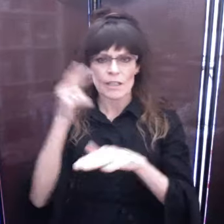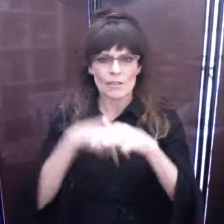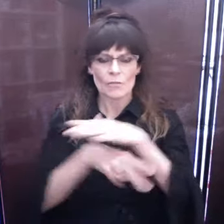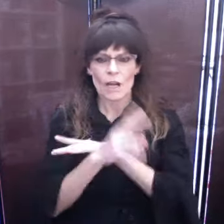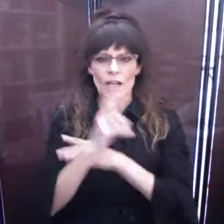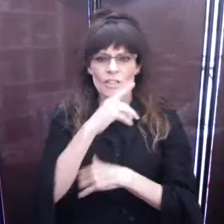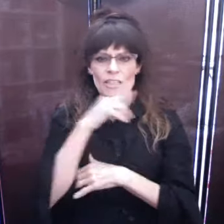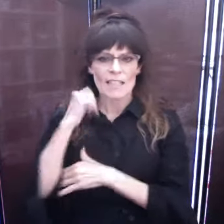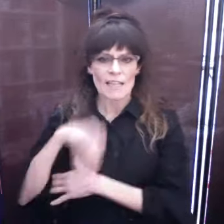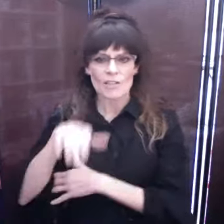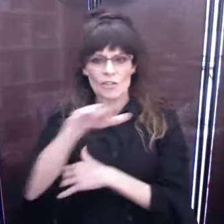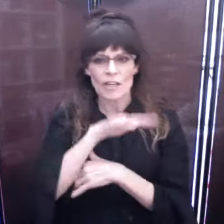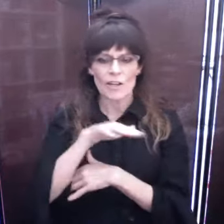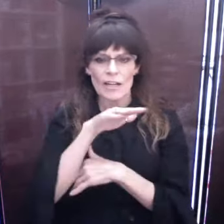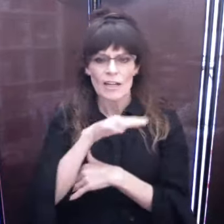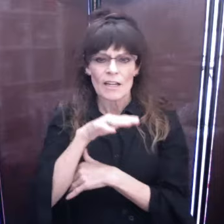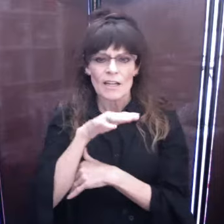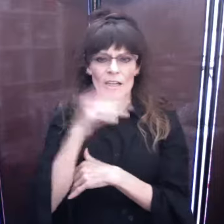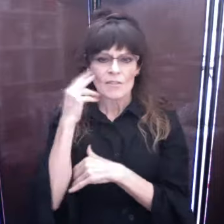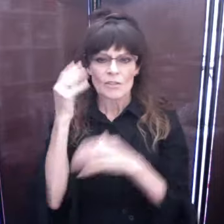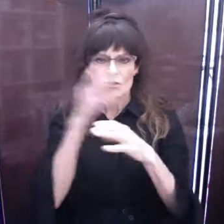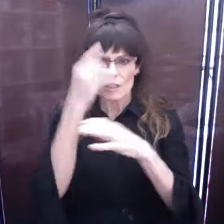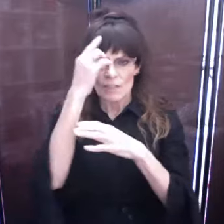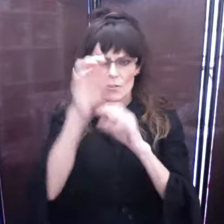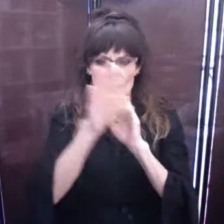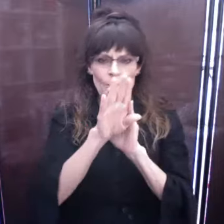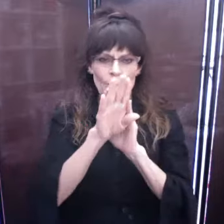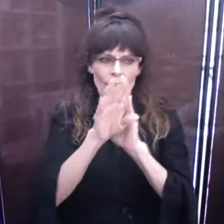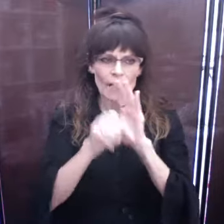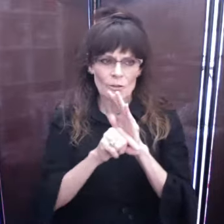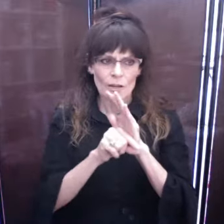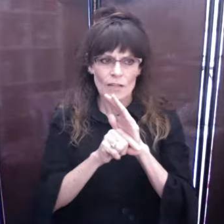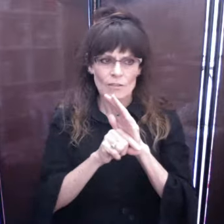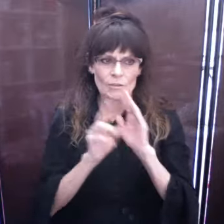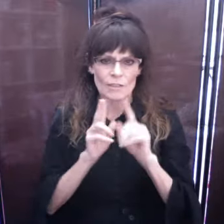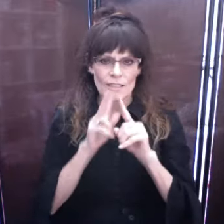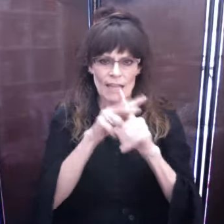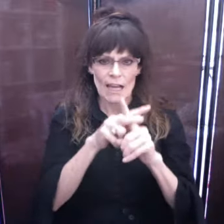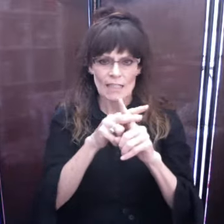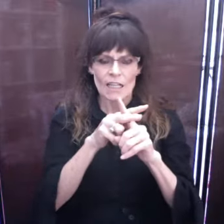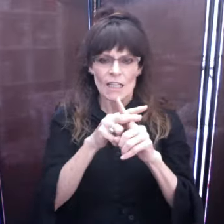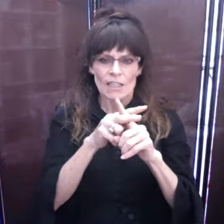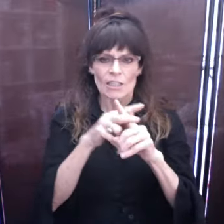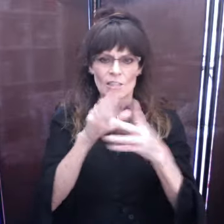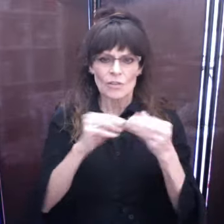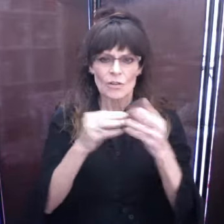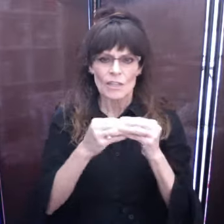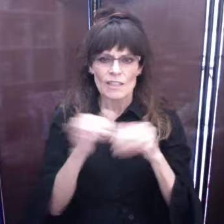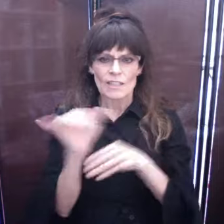Tucson. If you're looking for a mental backdrop with which to assign the story that you're listening to, like reading a book,